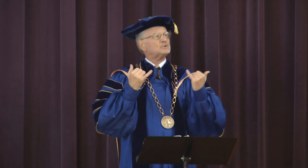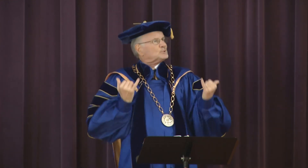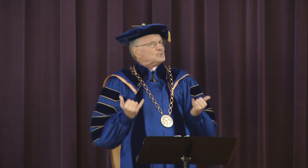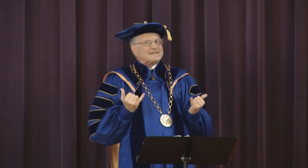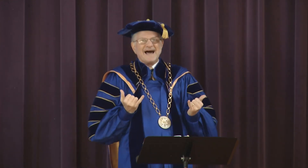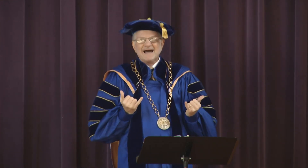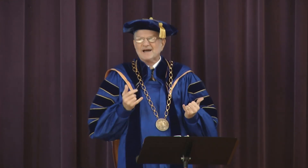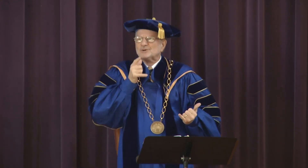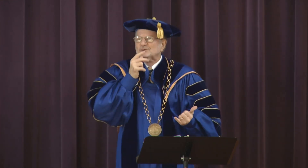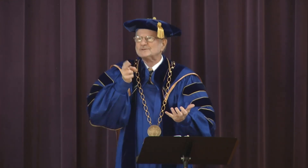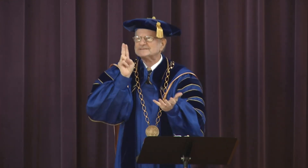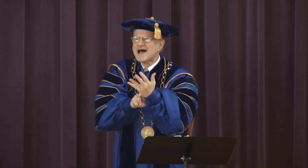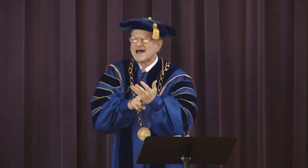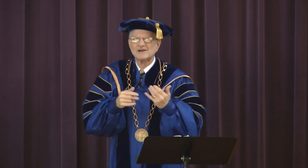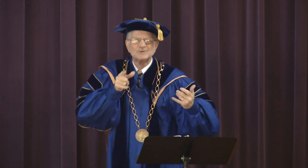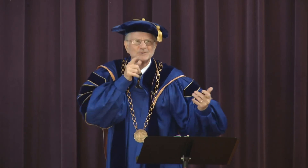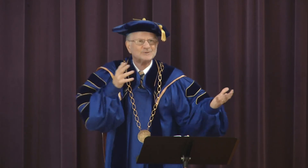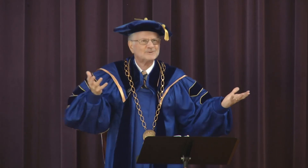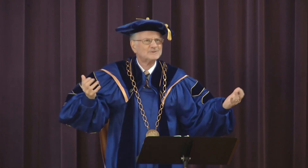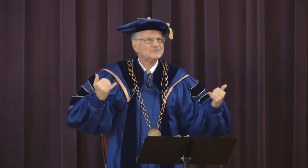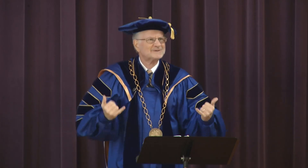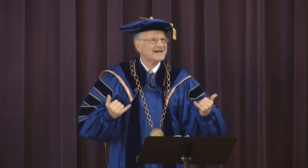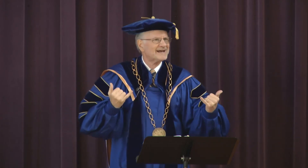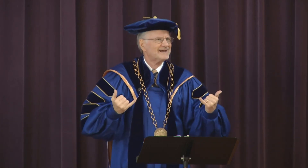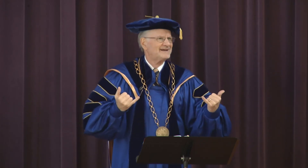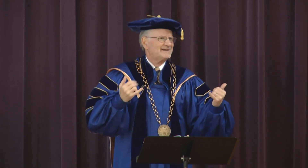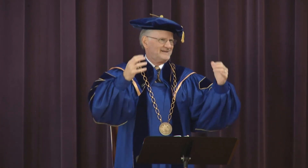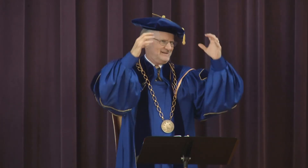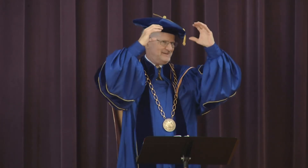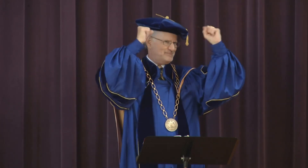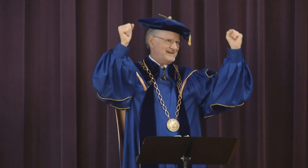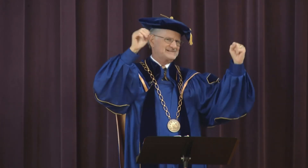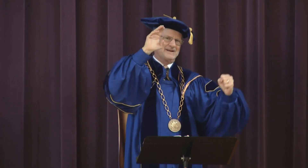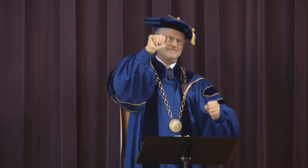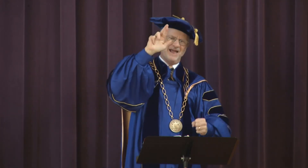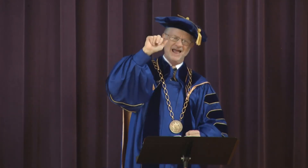away in 1963. So who signs the diplomas for students these days?